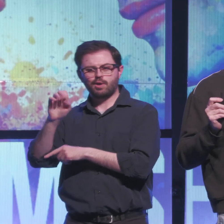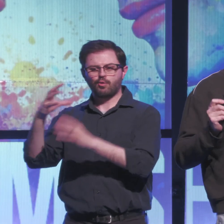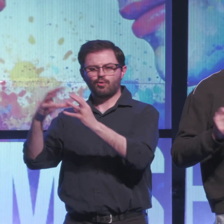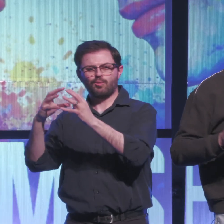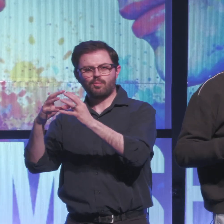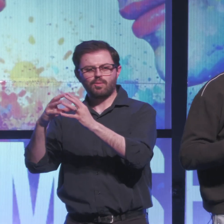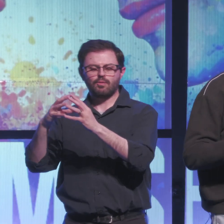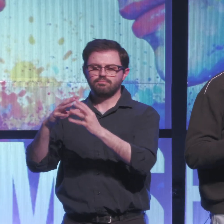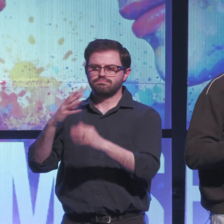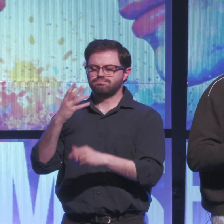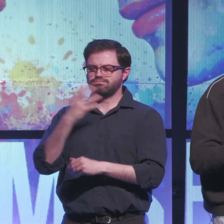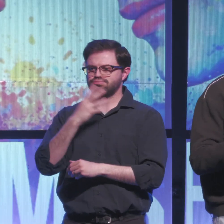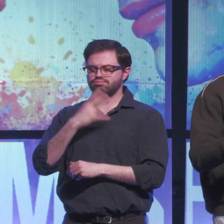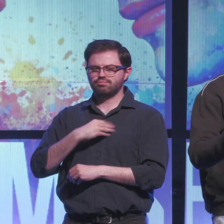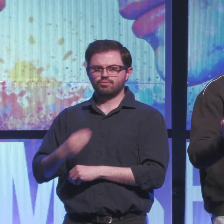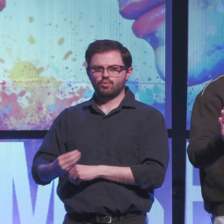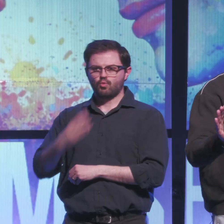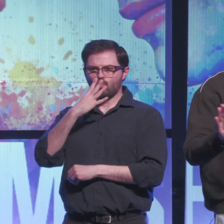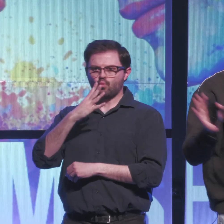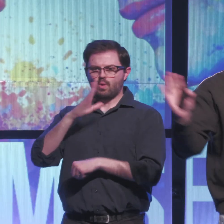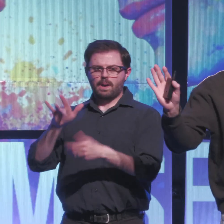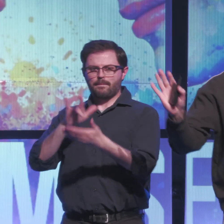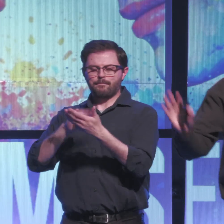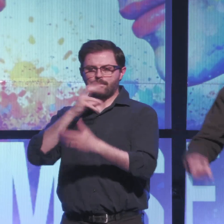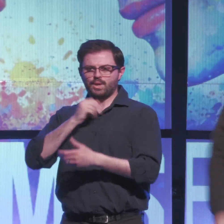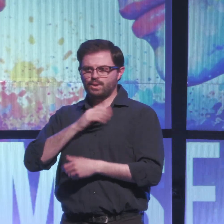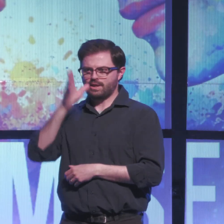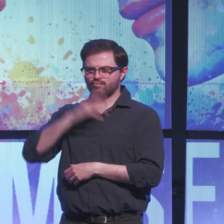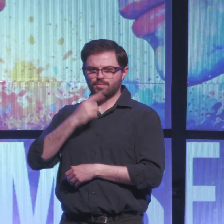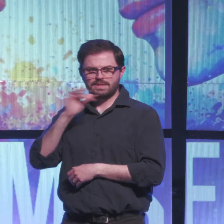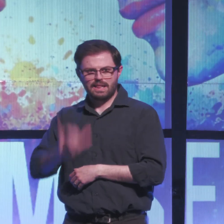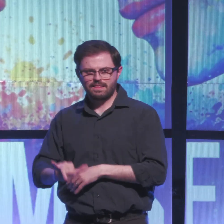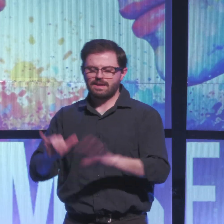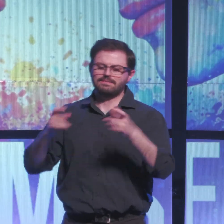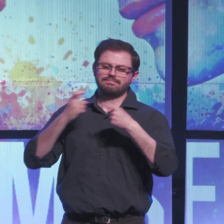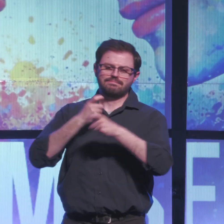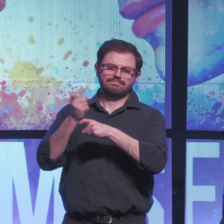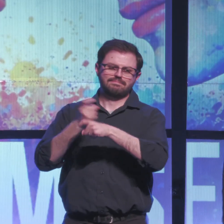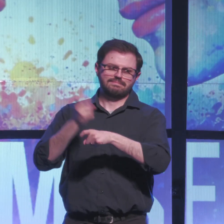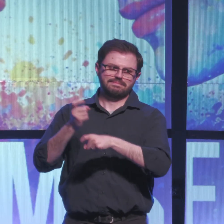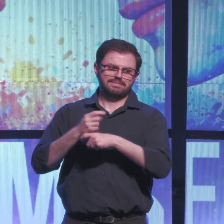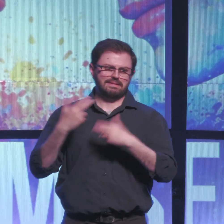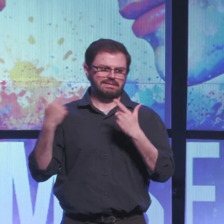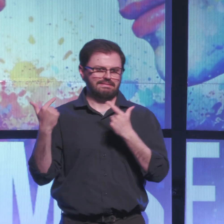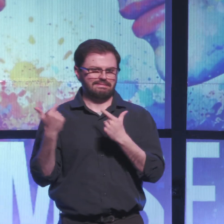a white middle-aged woman. Pickleball. Who was it? I'm just kidding.